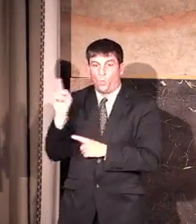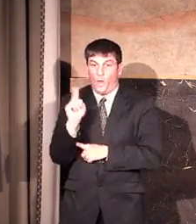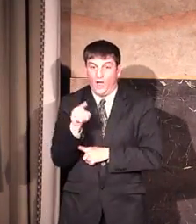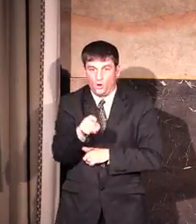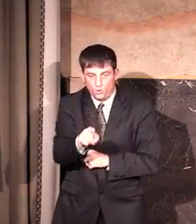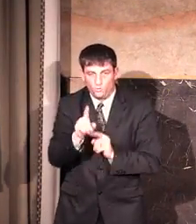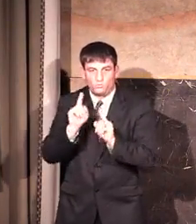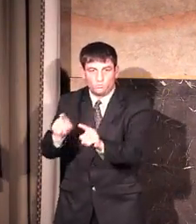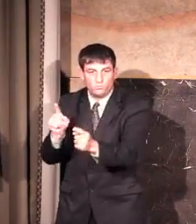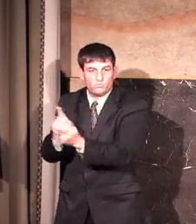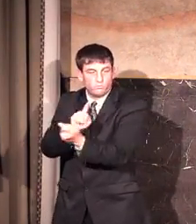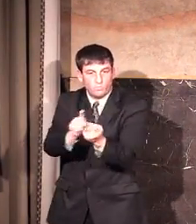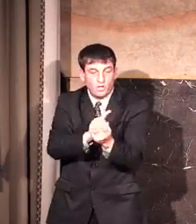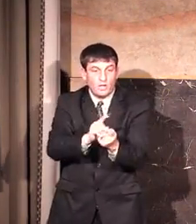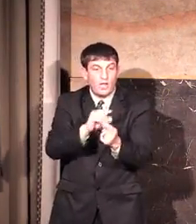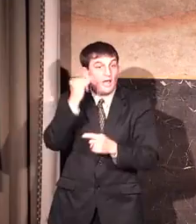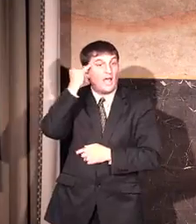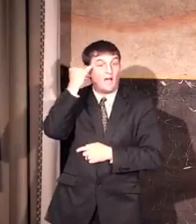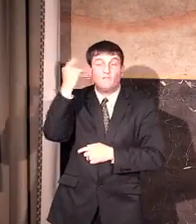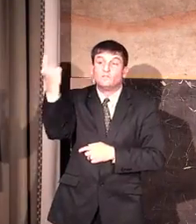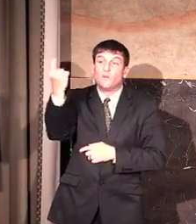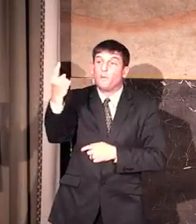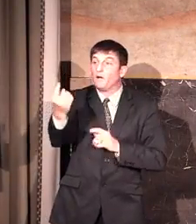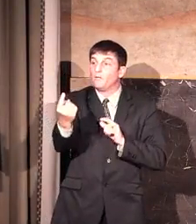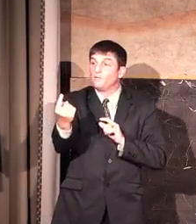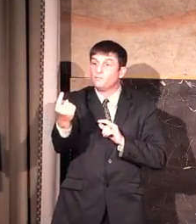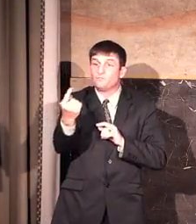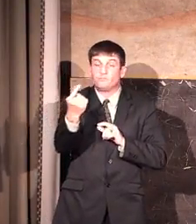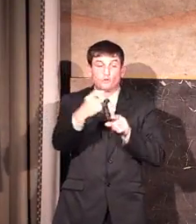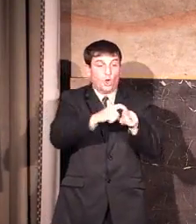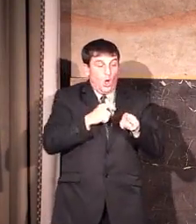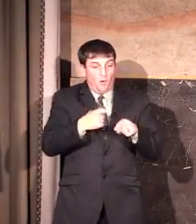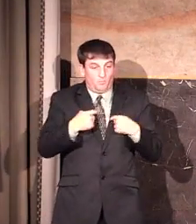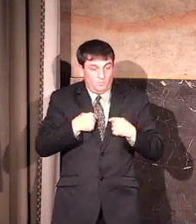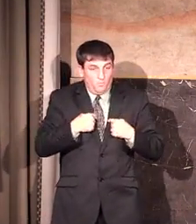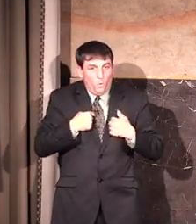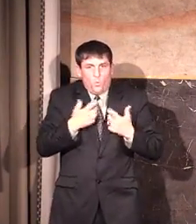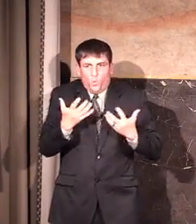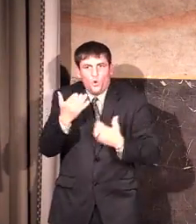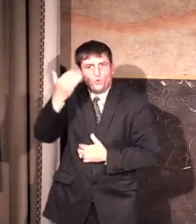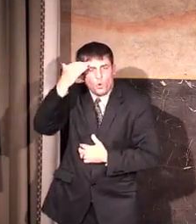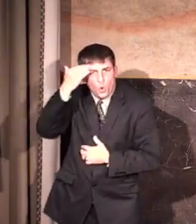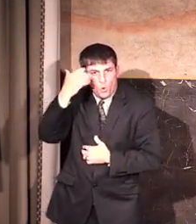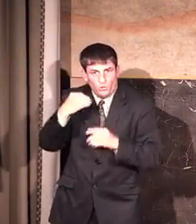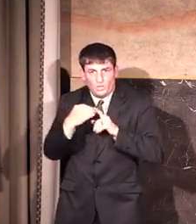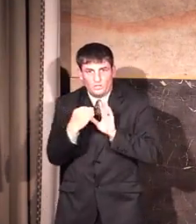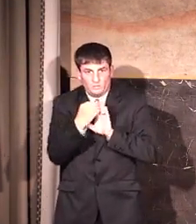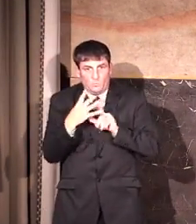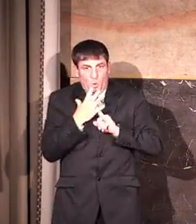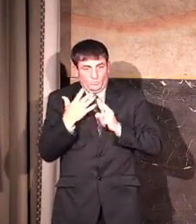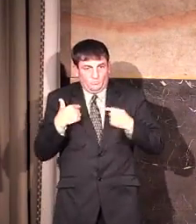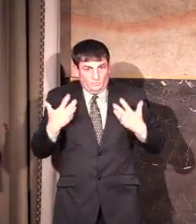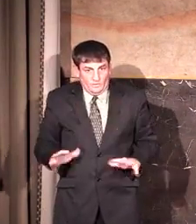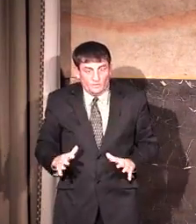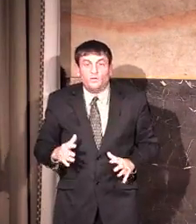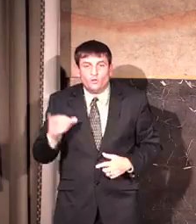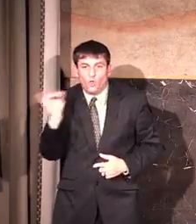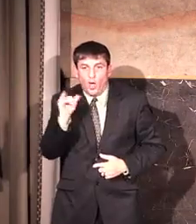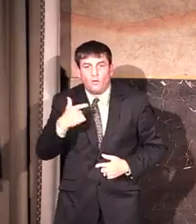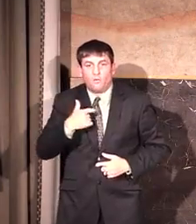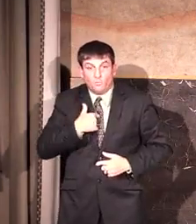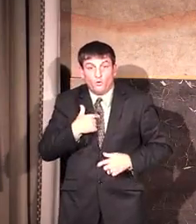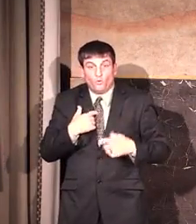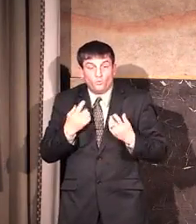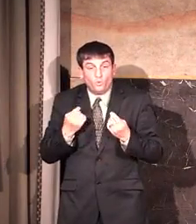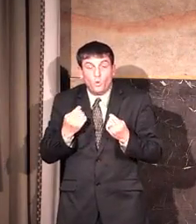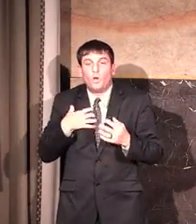know that somebody reaches out to me if I had been exposed and at risk. Also, so that I can do my duty in removing myself from public